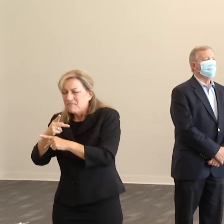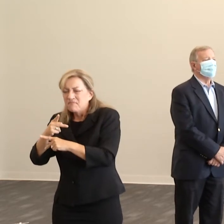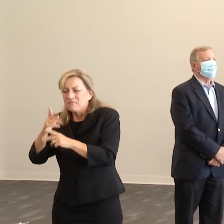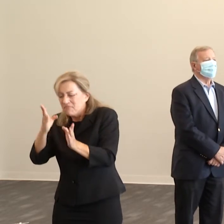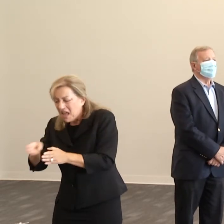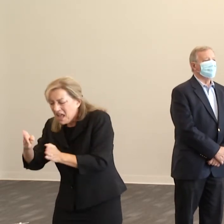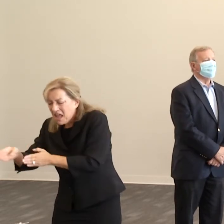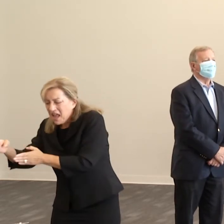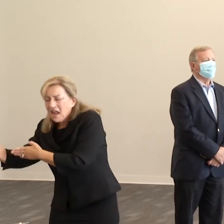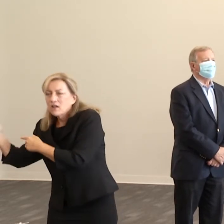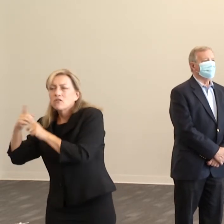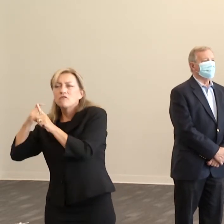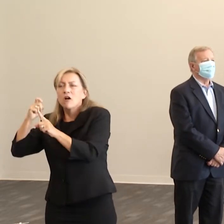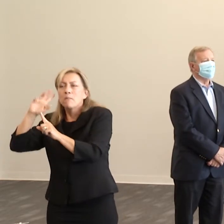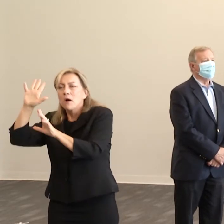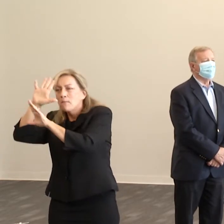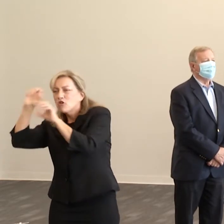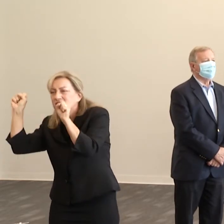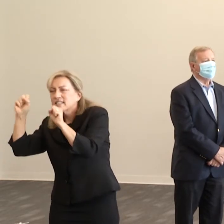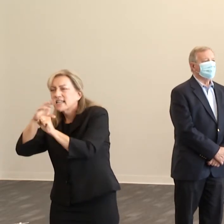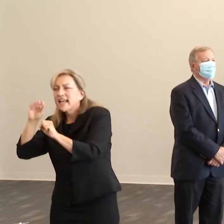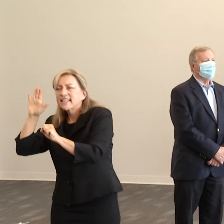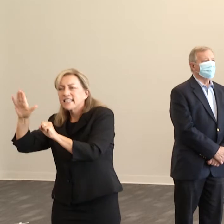by the president and his buddy